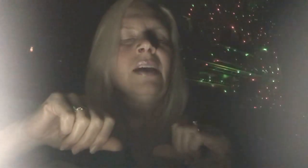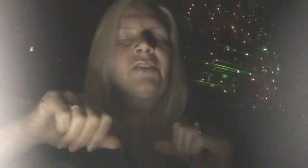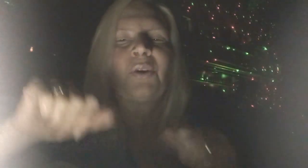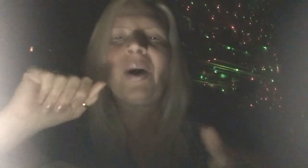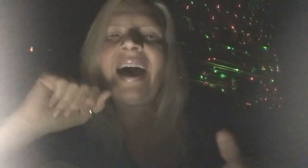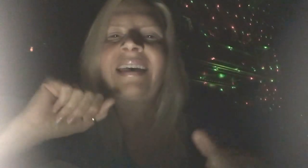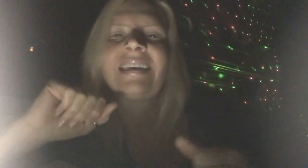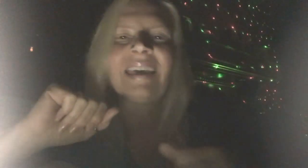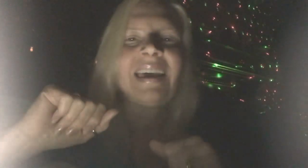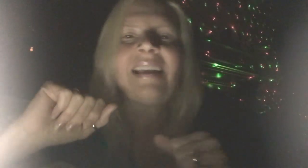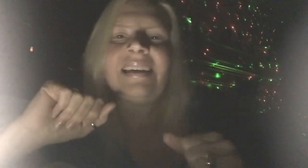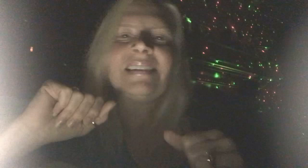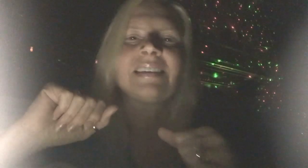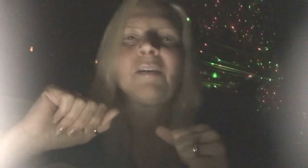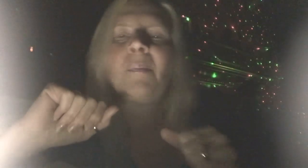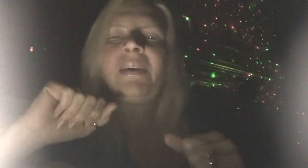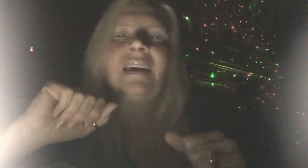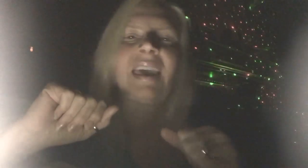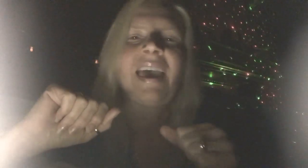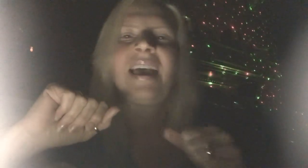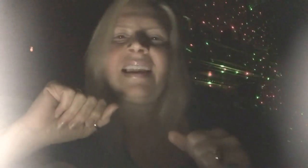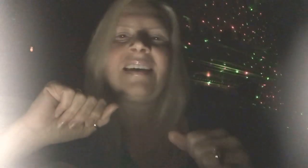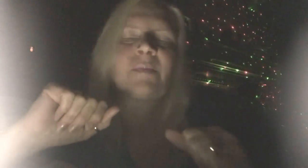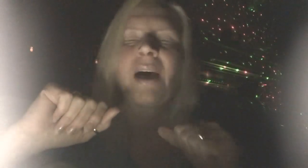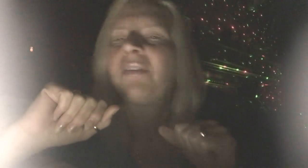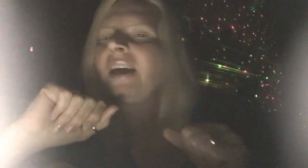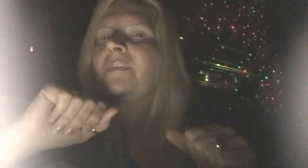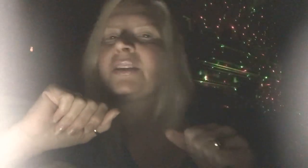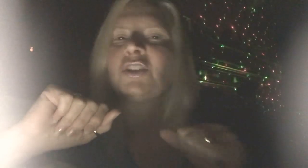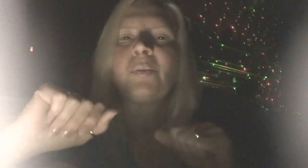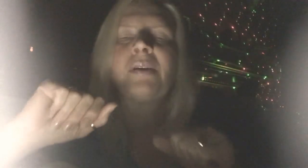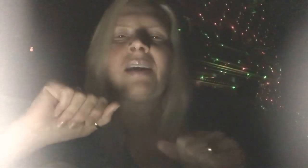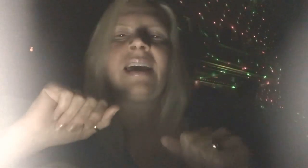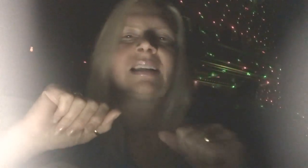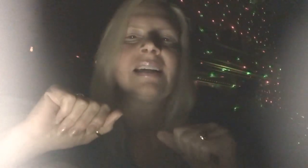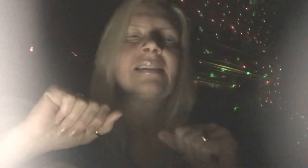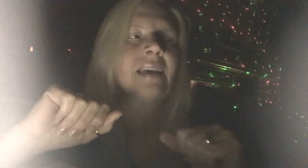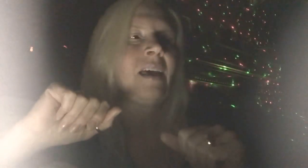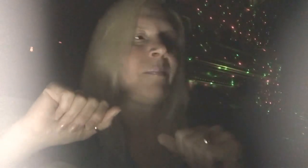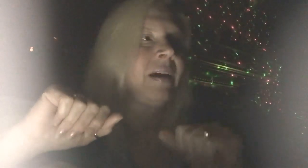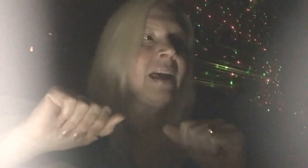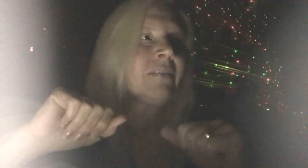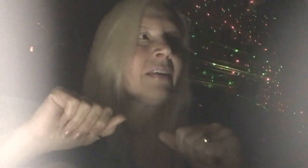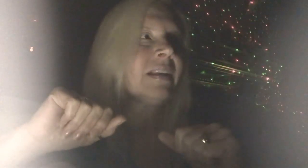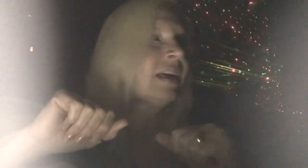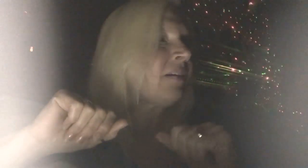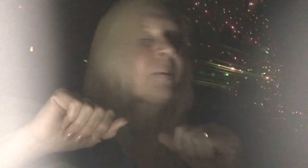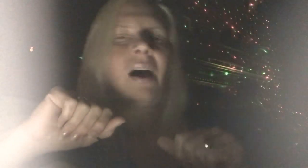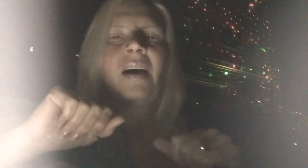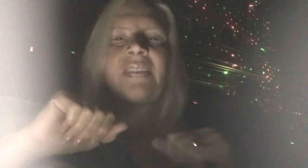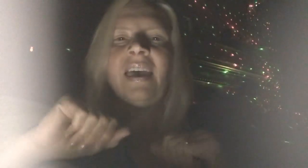So I could care less if I'm being careless. Might wreck me to be reckless, but I'd rather love